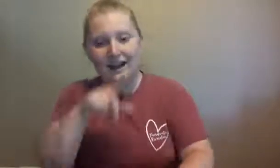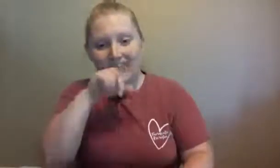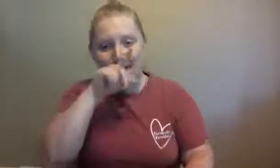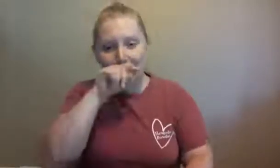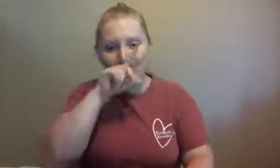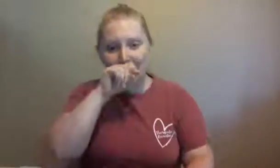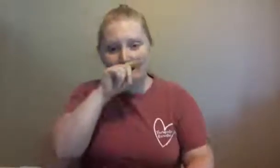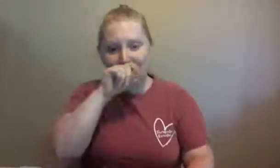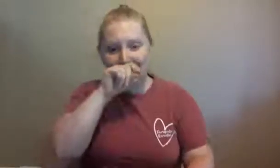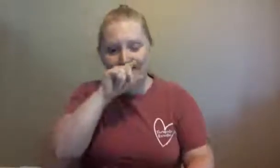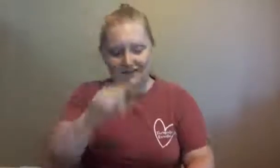A bird.